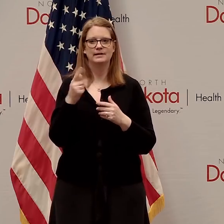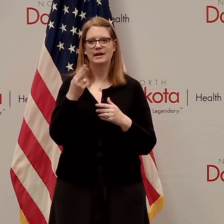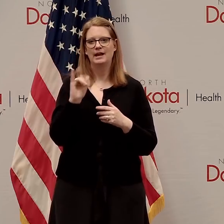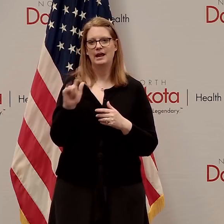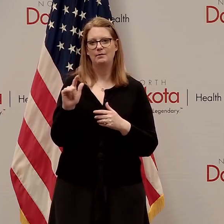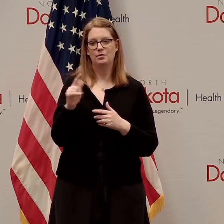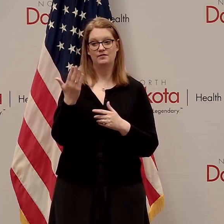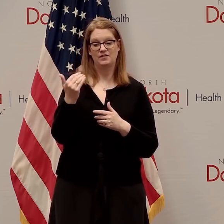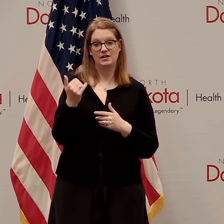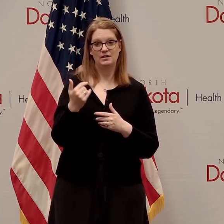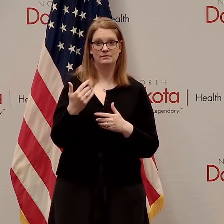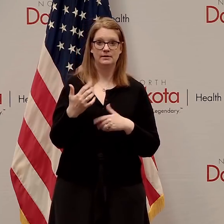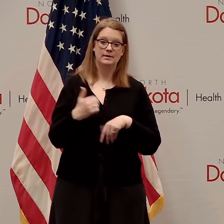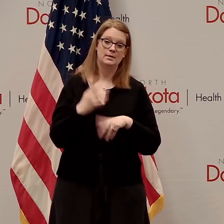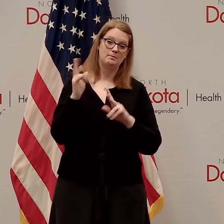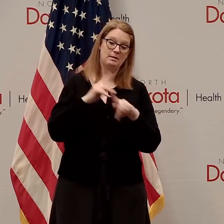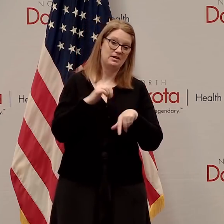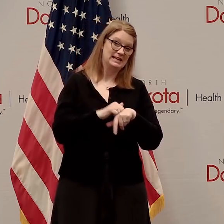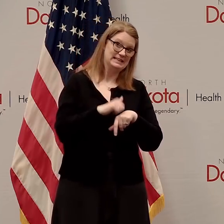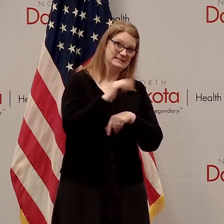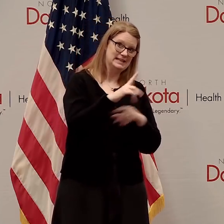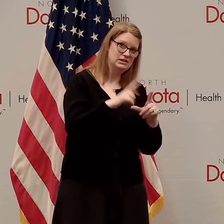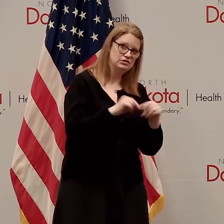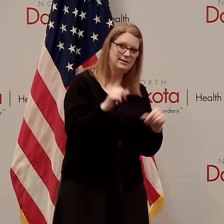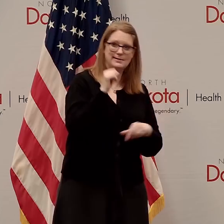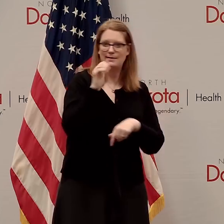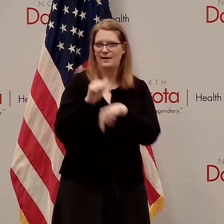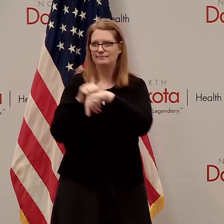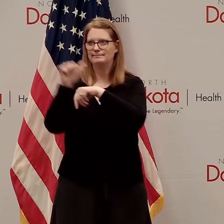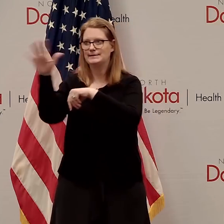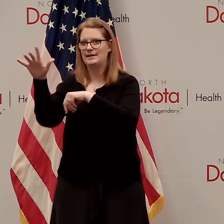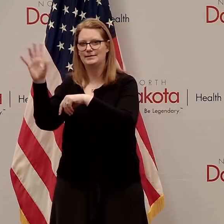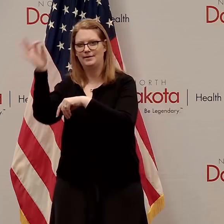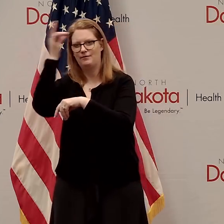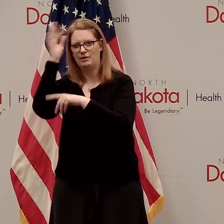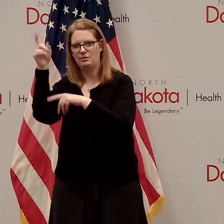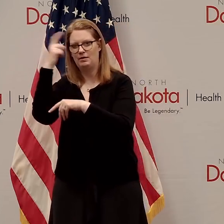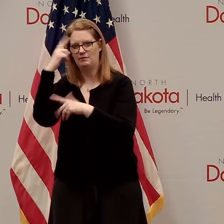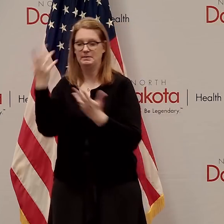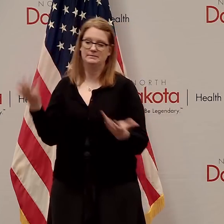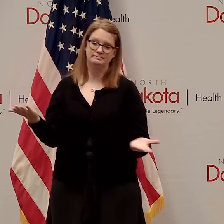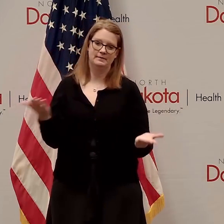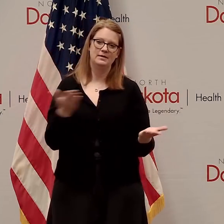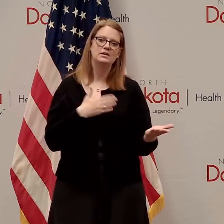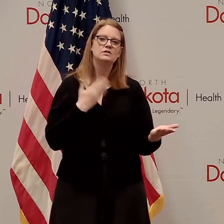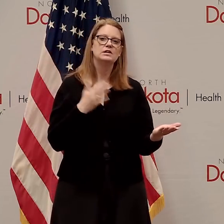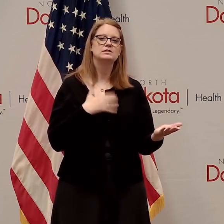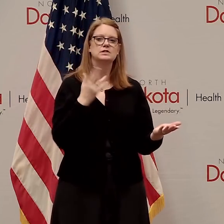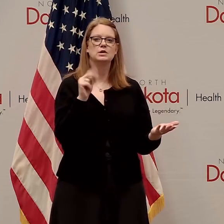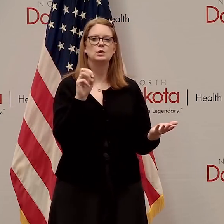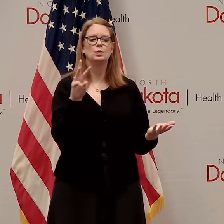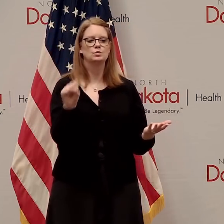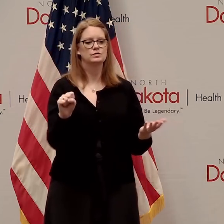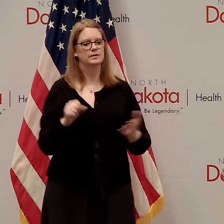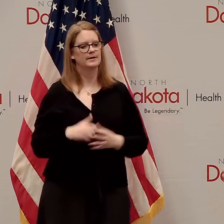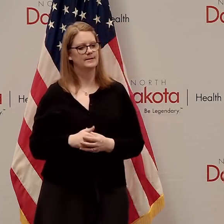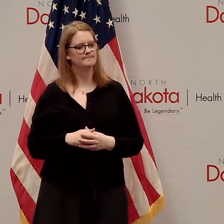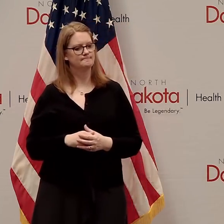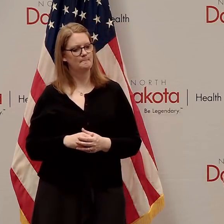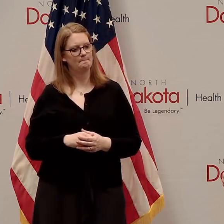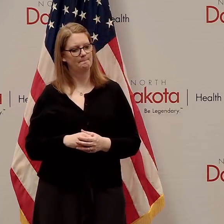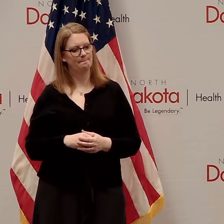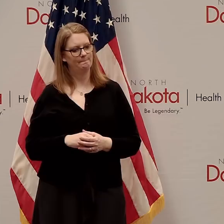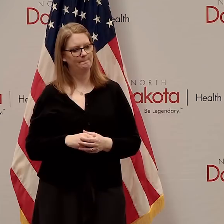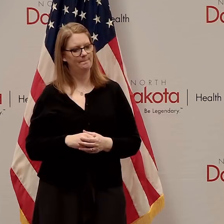versus sending checks. Maybe that's some small consolation, but it would have to be good news, and I'm sure welcomed.